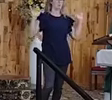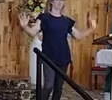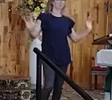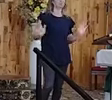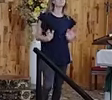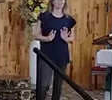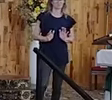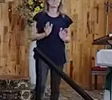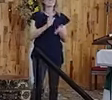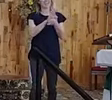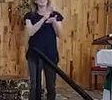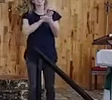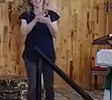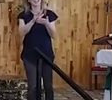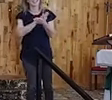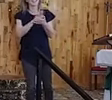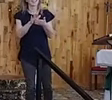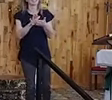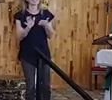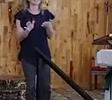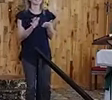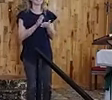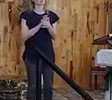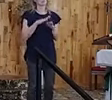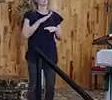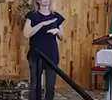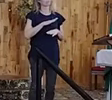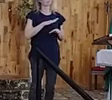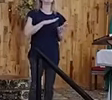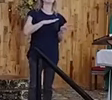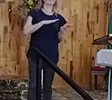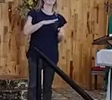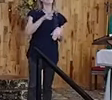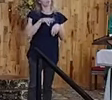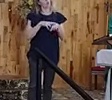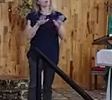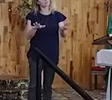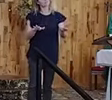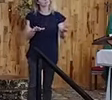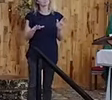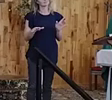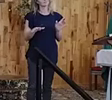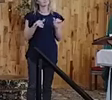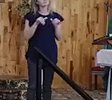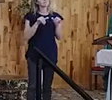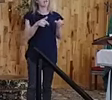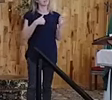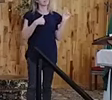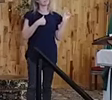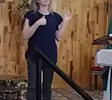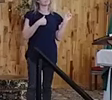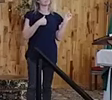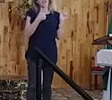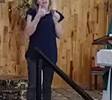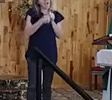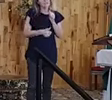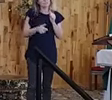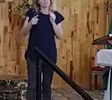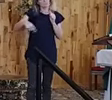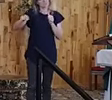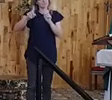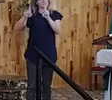So that's a very nice thing, not a nice thing to have. Of course, it remains my issue. Every brother remains